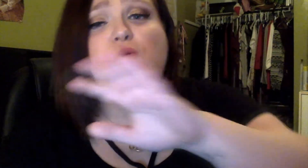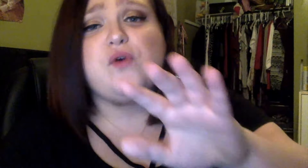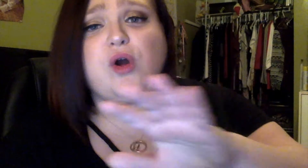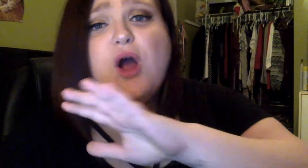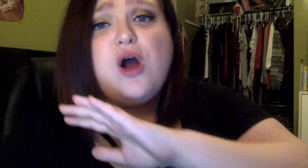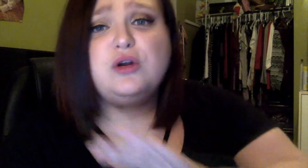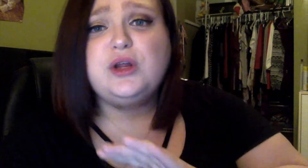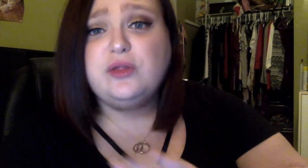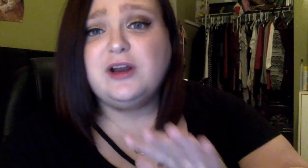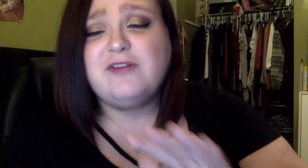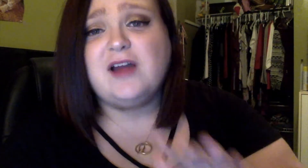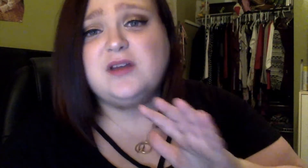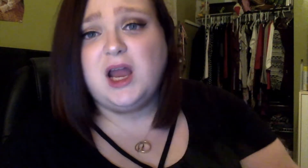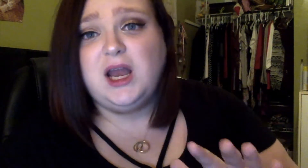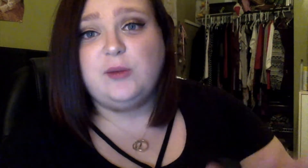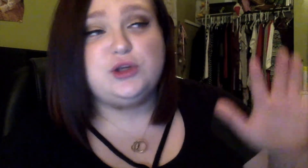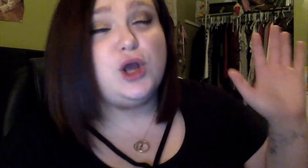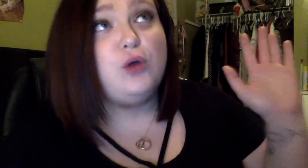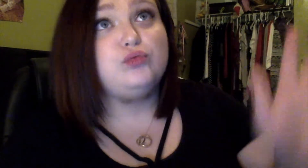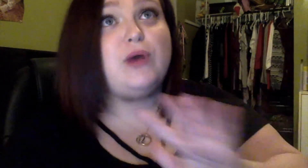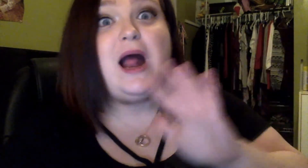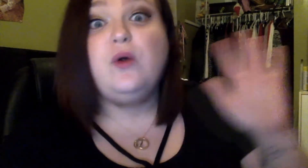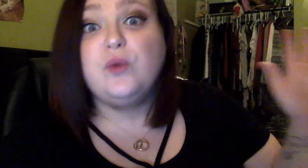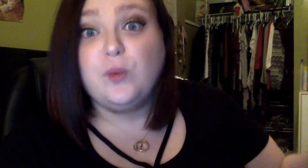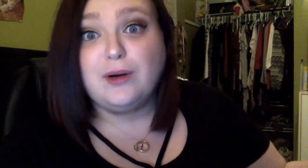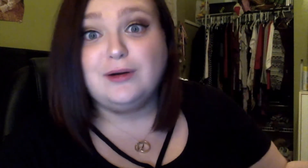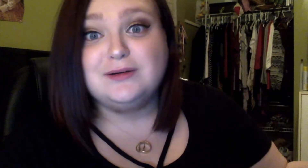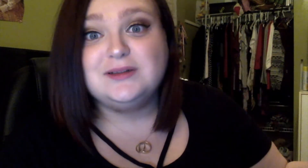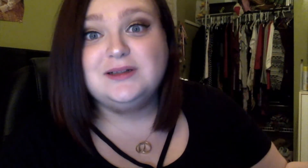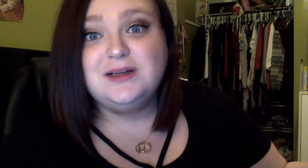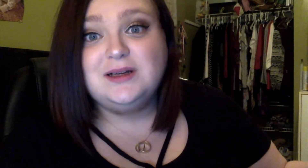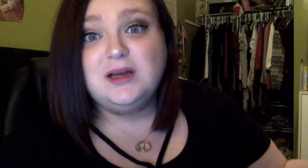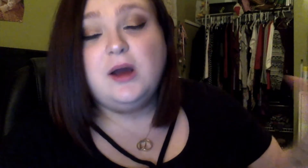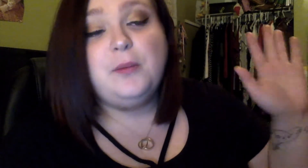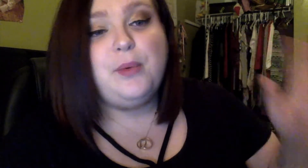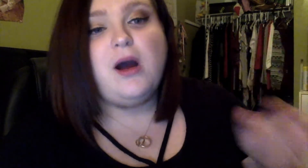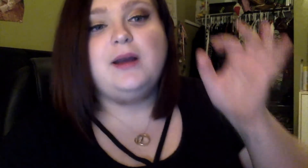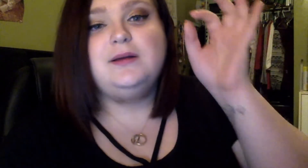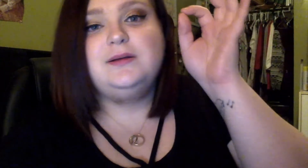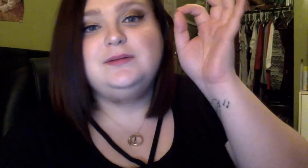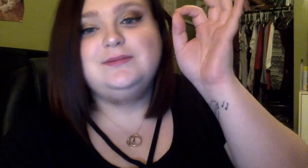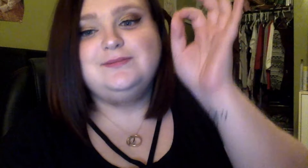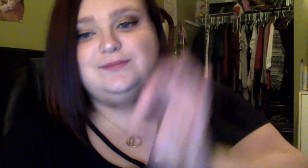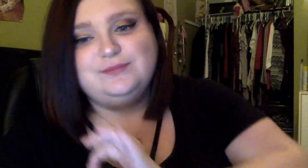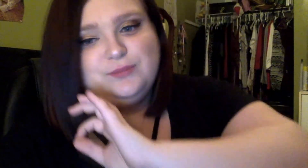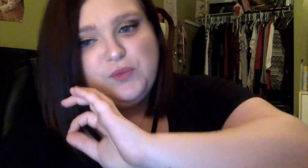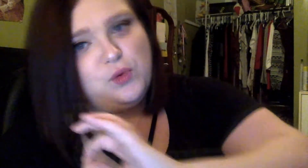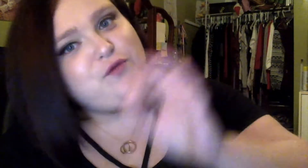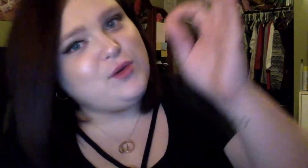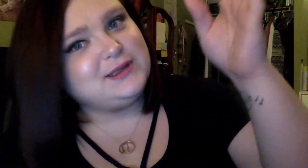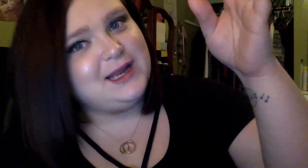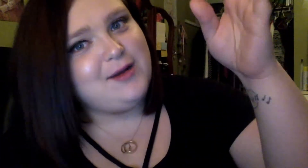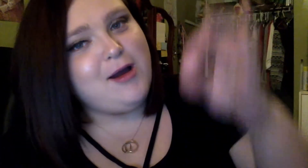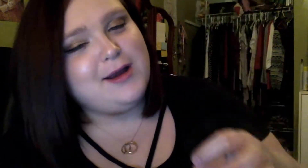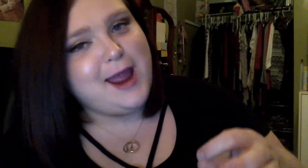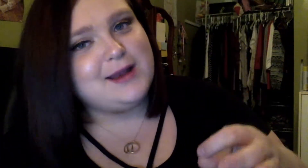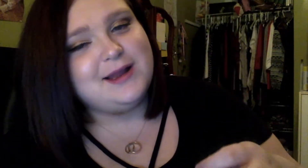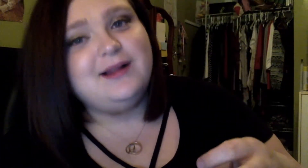over 135 sign language around the world, but we're focusing on ASL